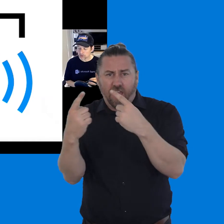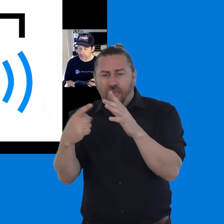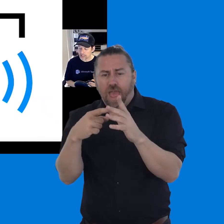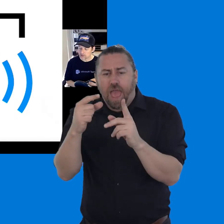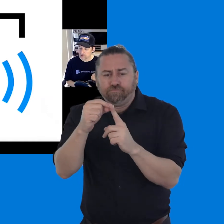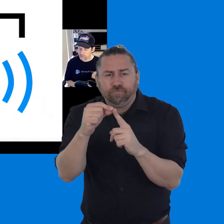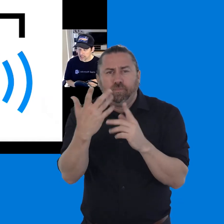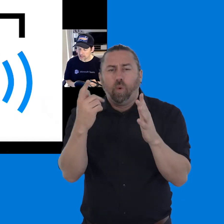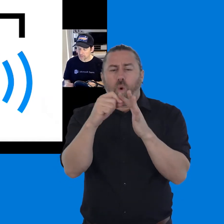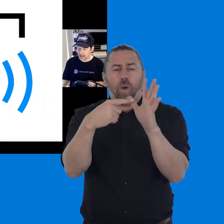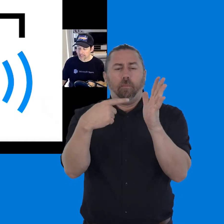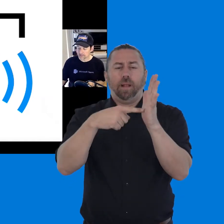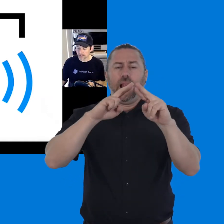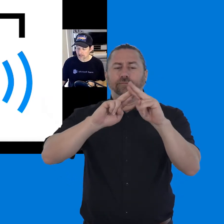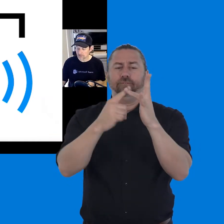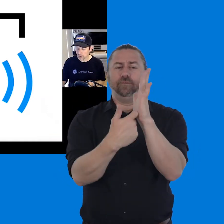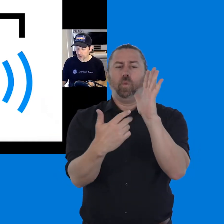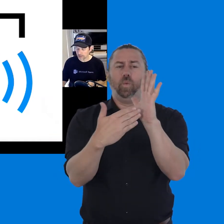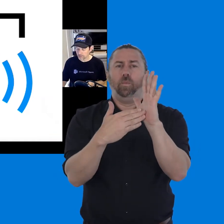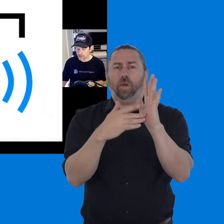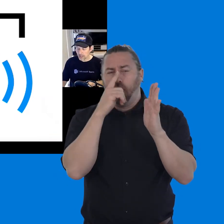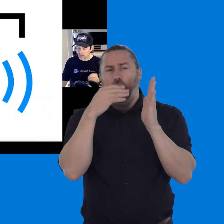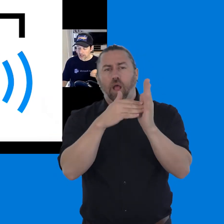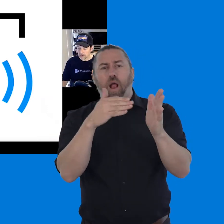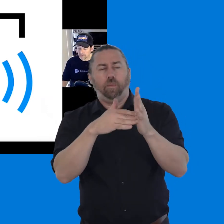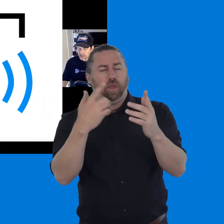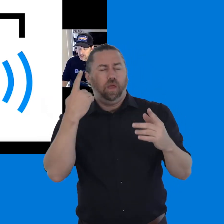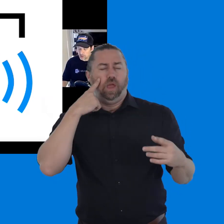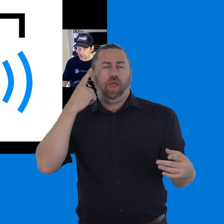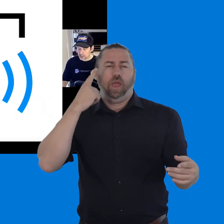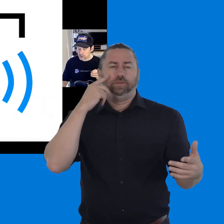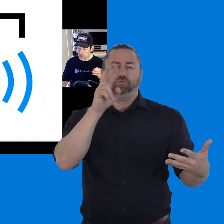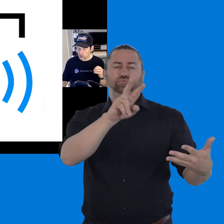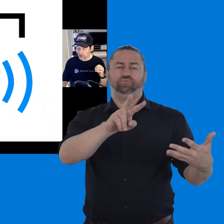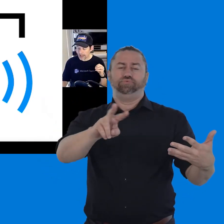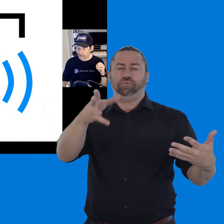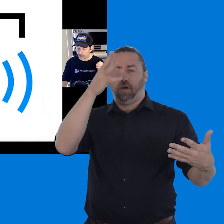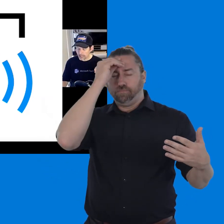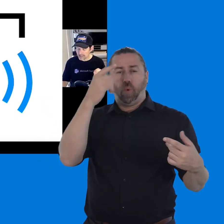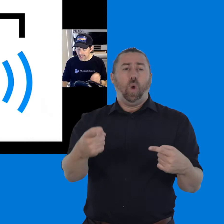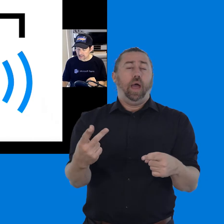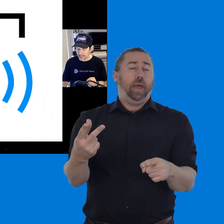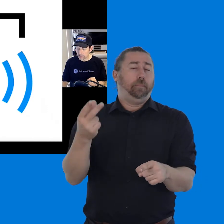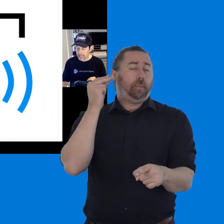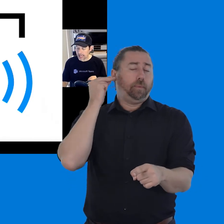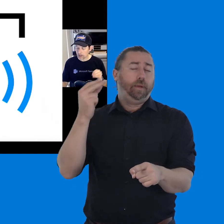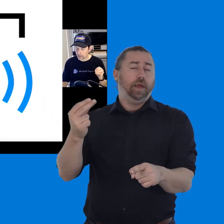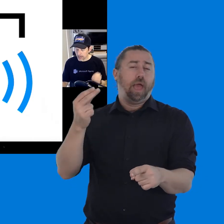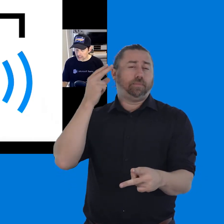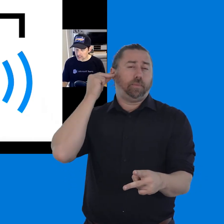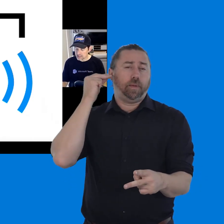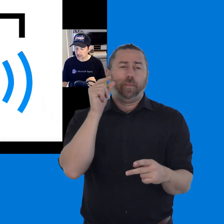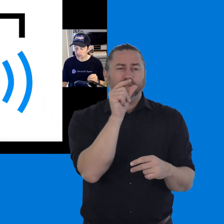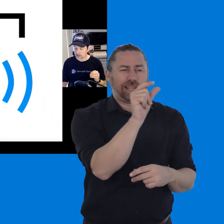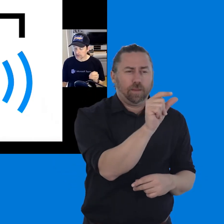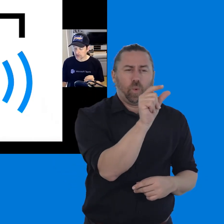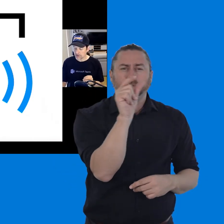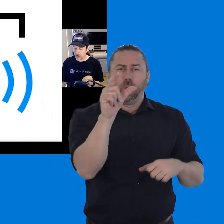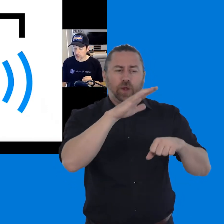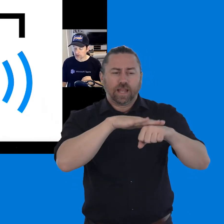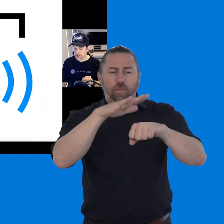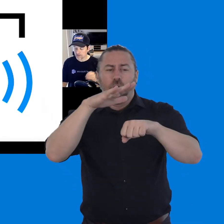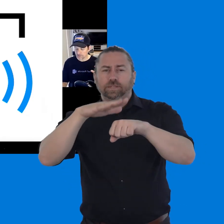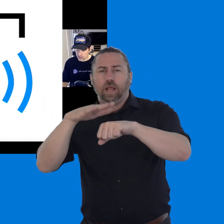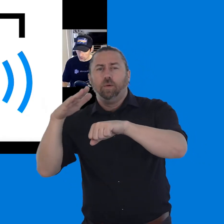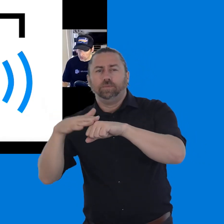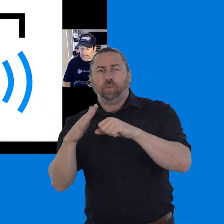it helps readers with many different aspects of learning. So there are features within this tool that read text out loud, break into syllables, and